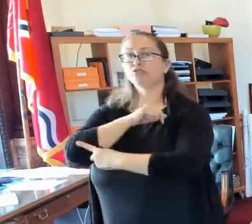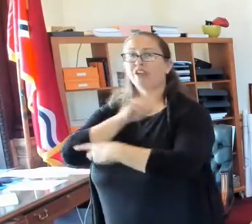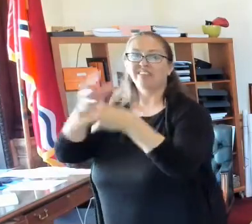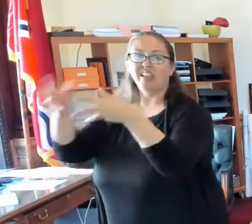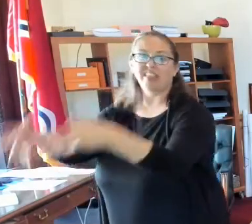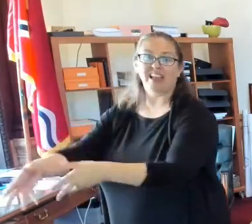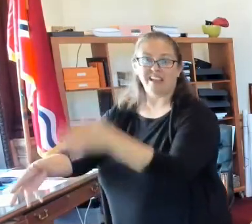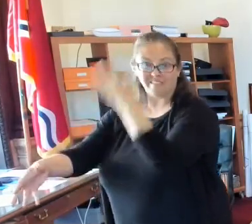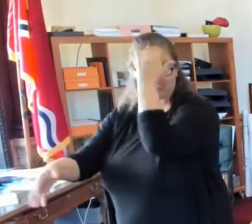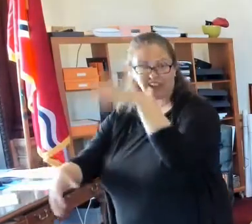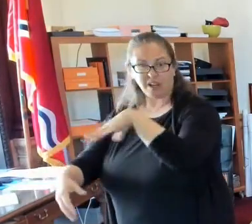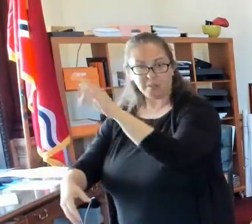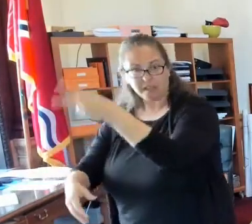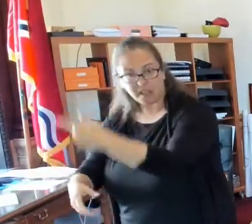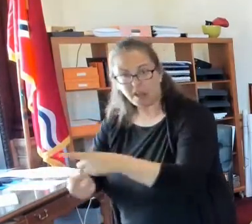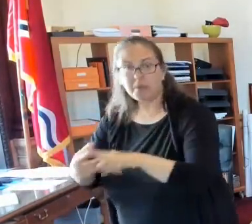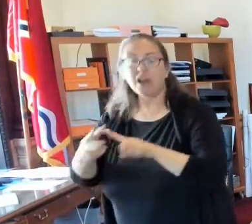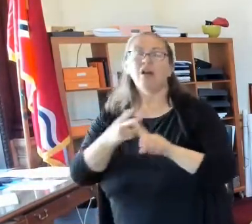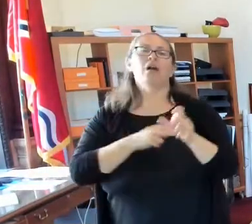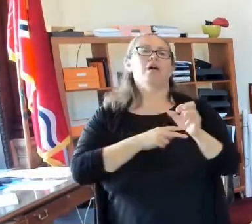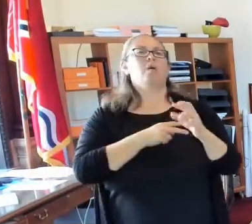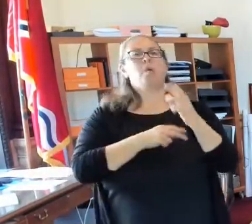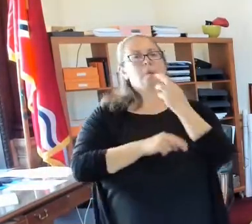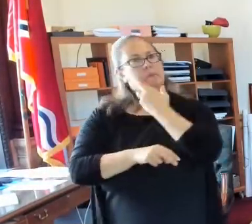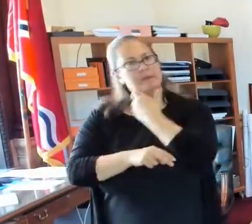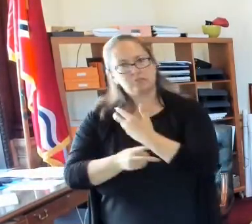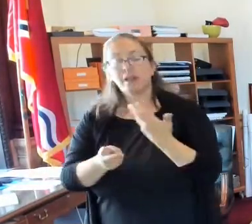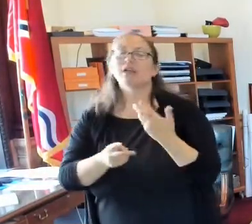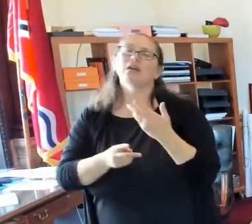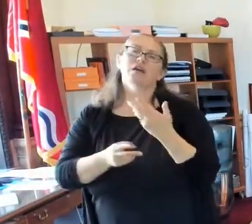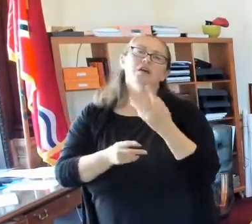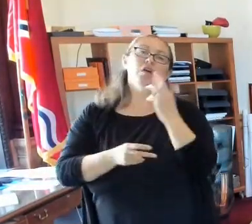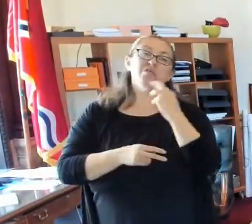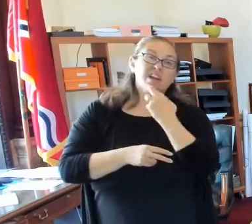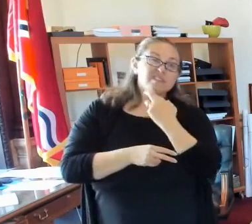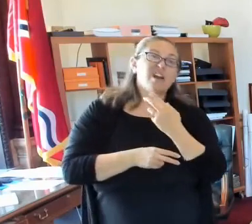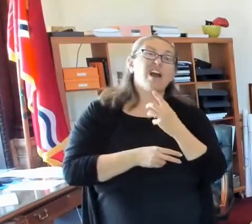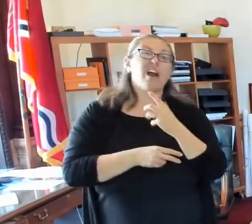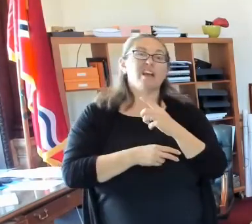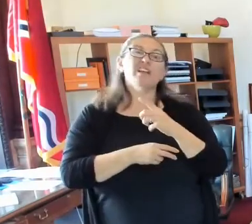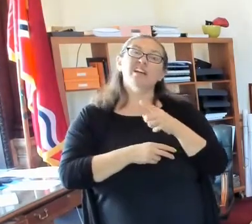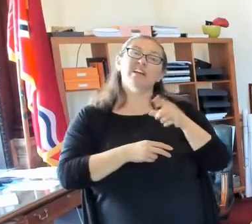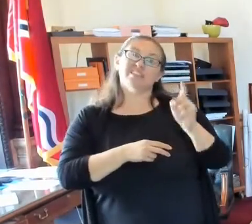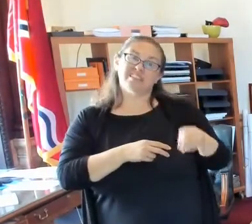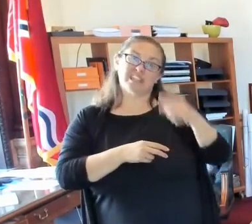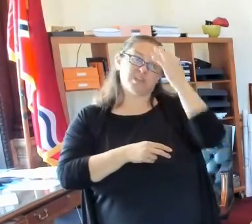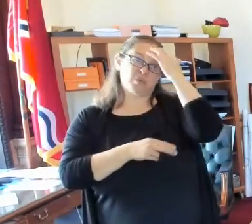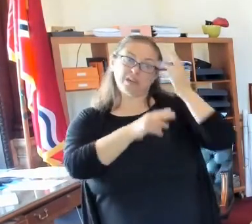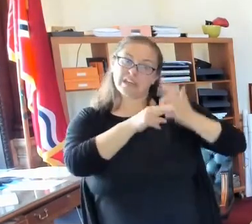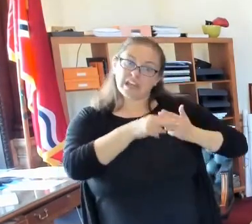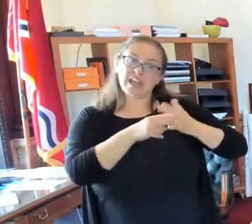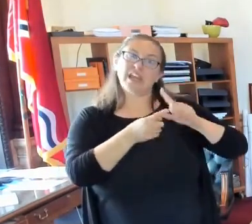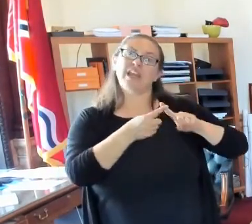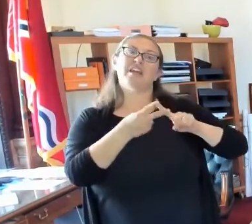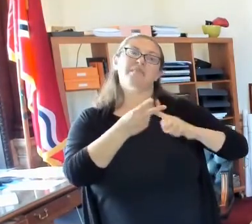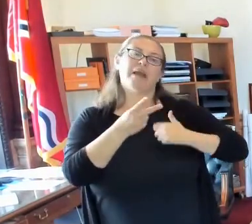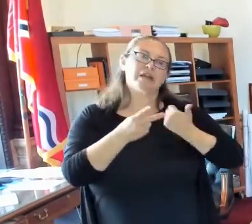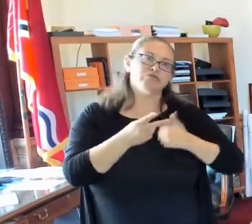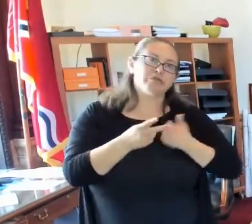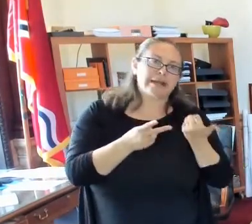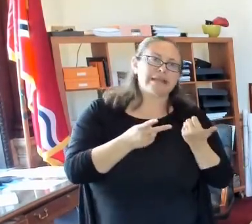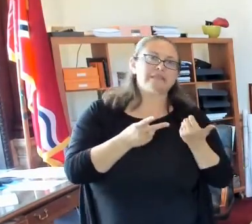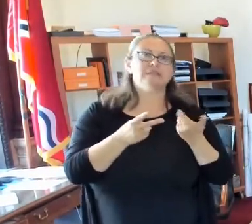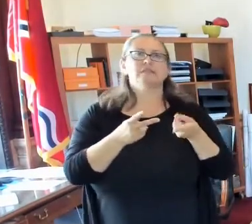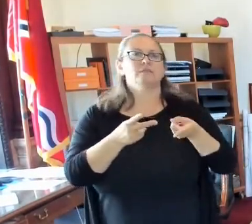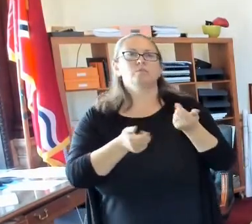you can describe the restaurant. You know, we need the name. We really need the address, or pretty darn close to it, you know, at least 100 block